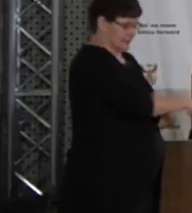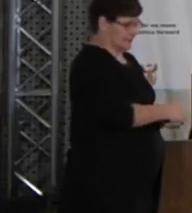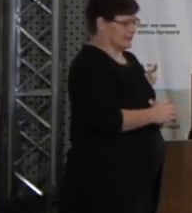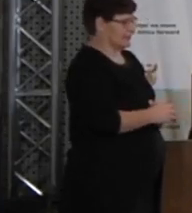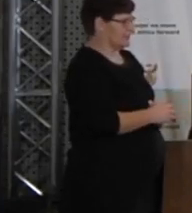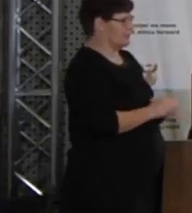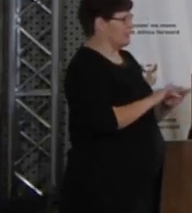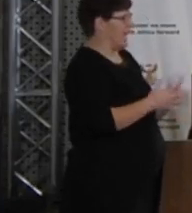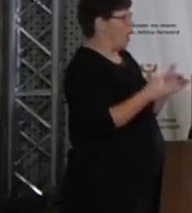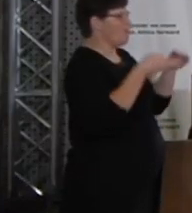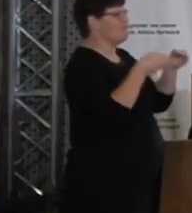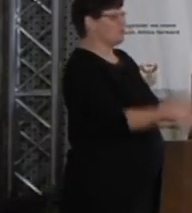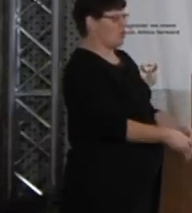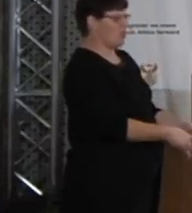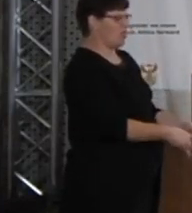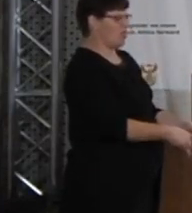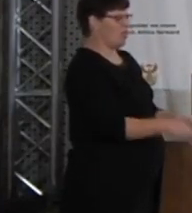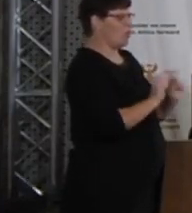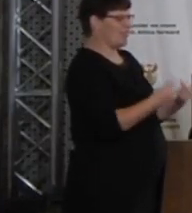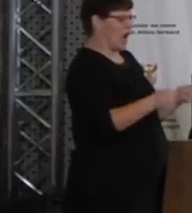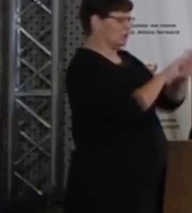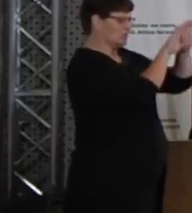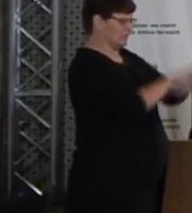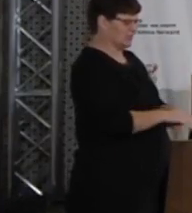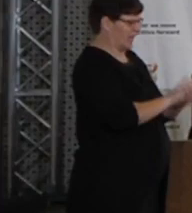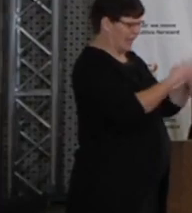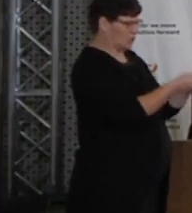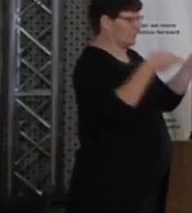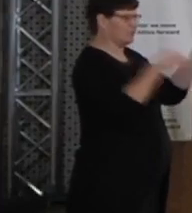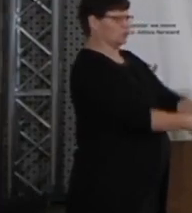But how do you have a funeral when there is no death certificate?